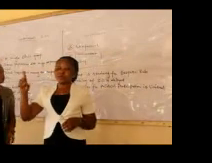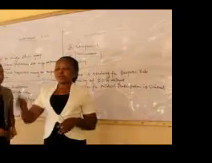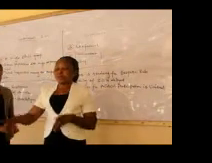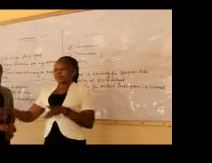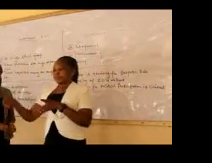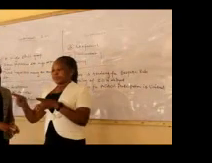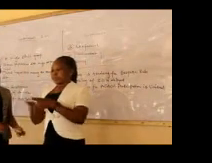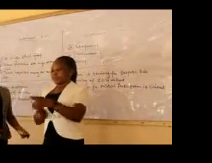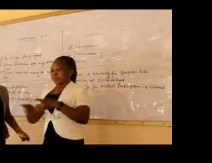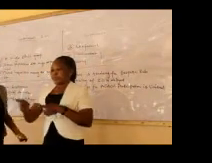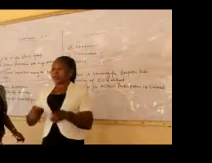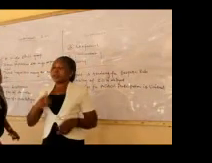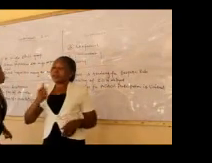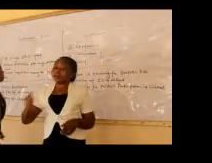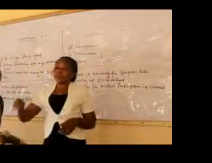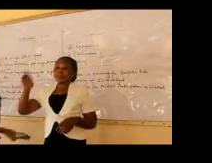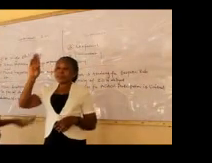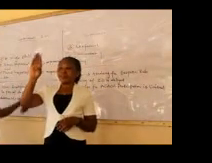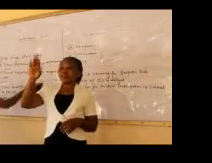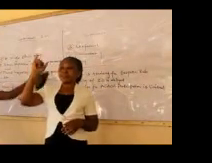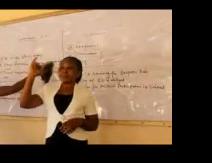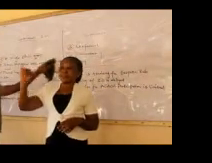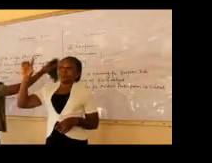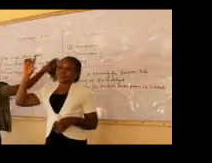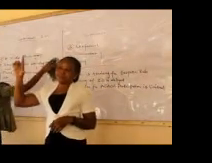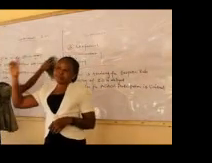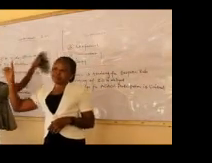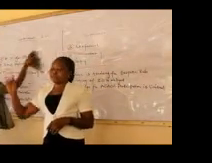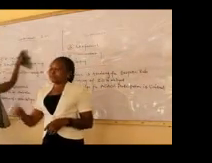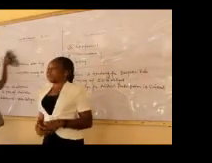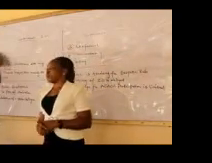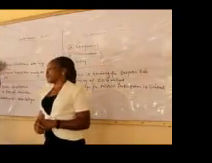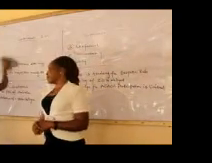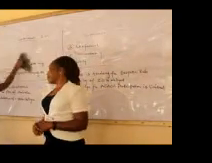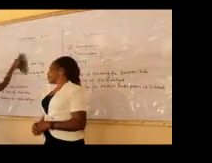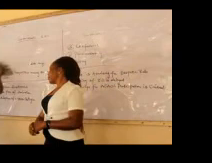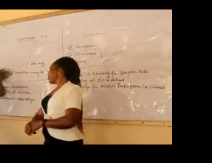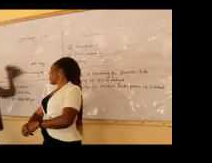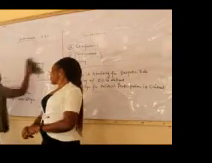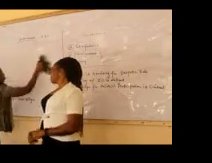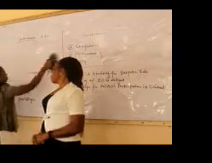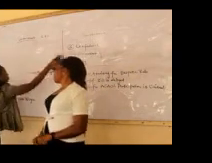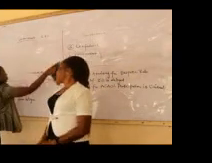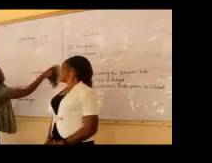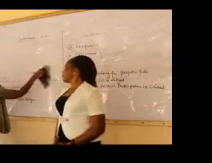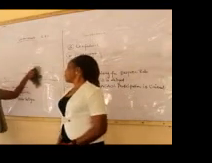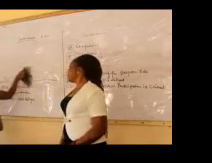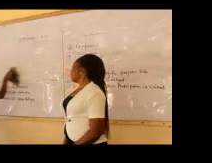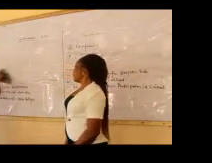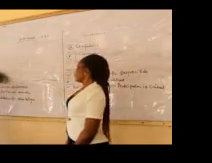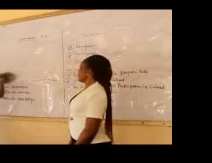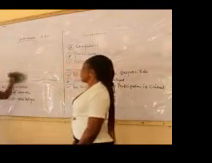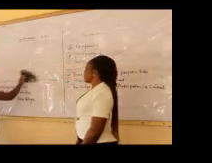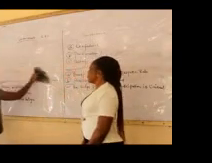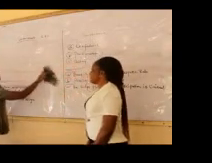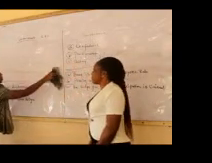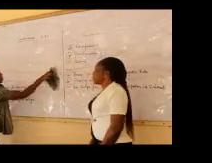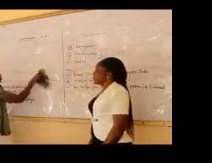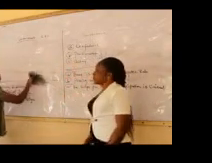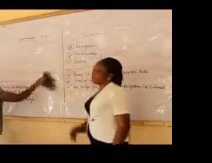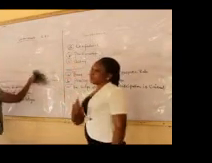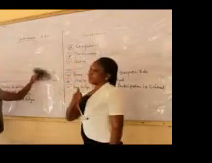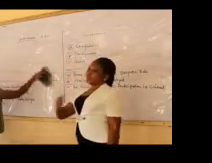bill. We have done this over and over again. I said you should define a bill. And we said that